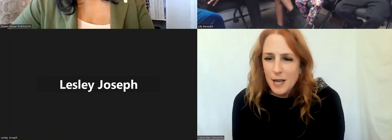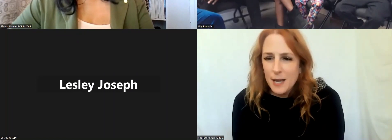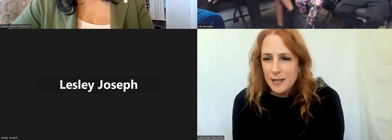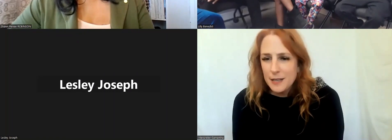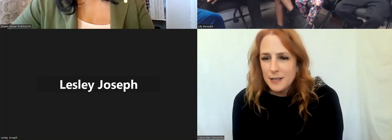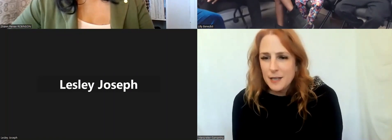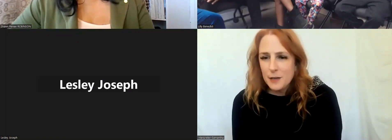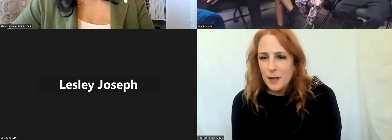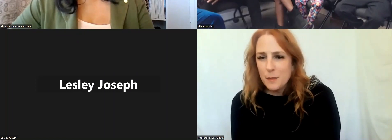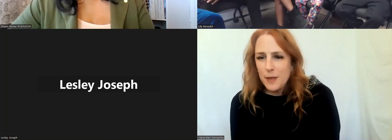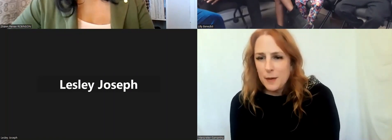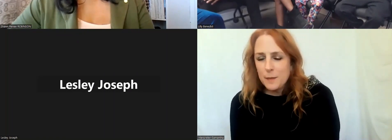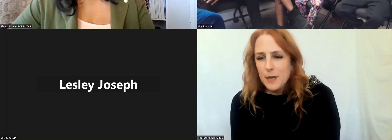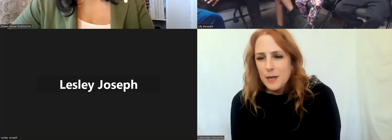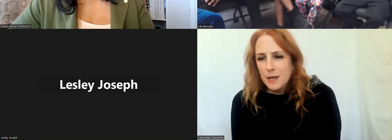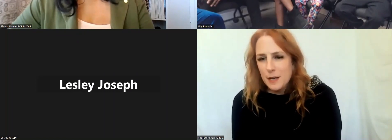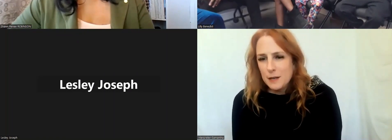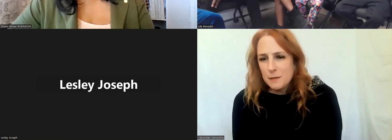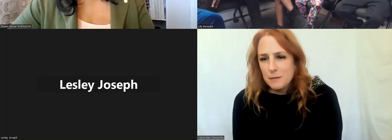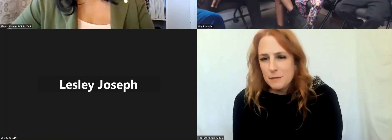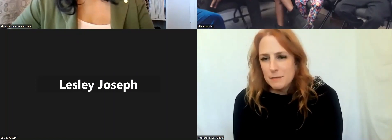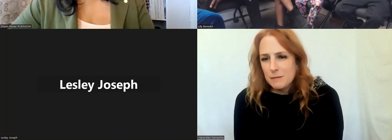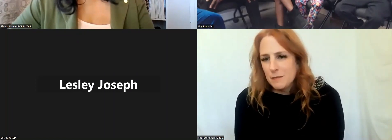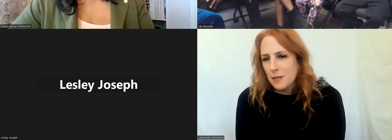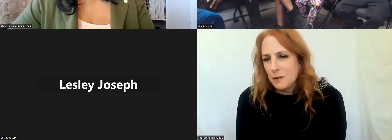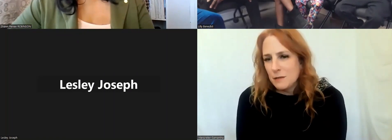some sign, like they could help them,